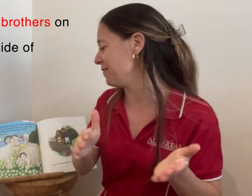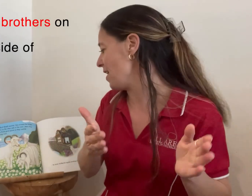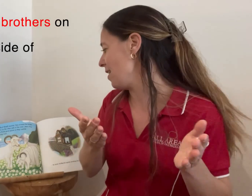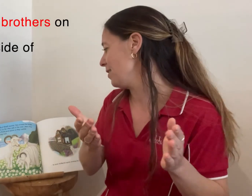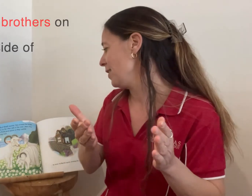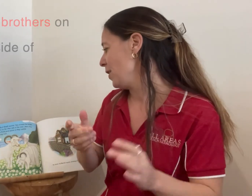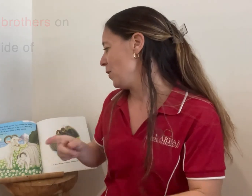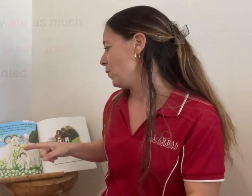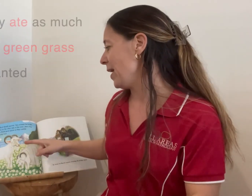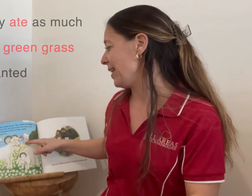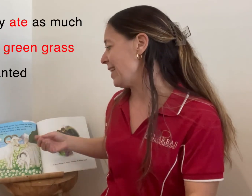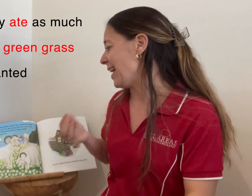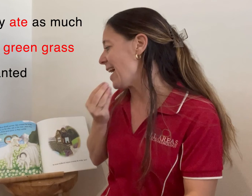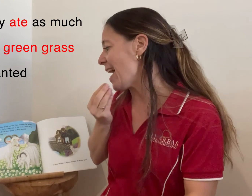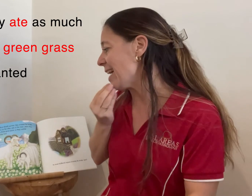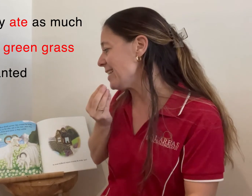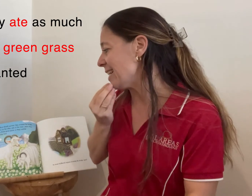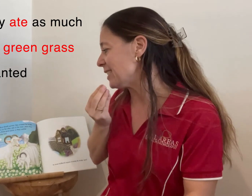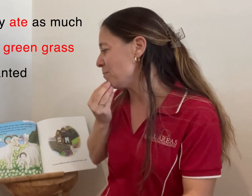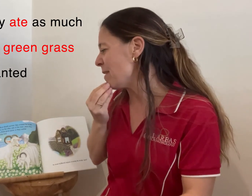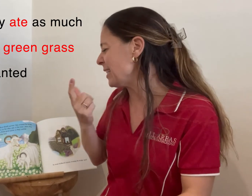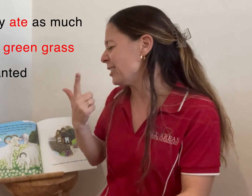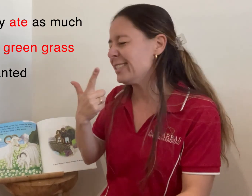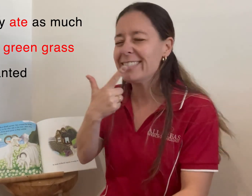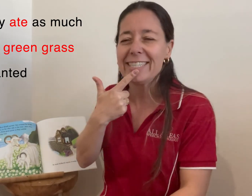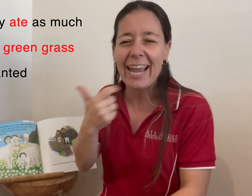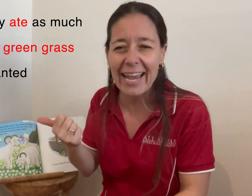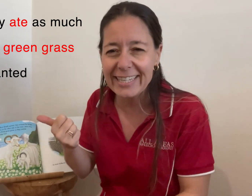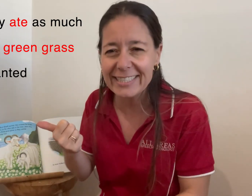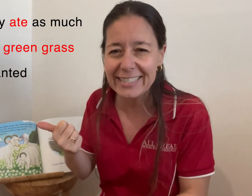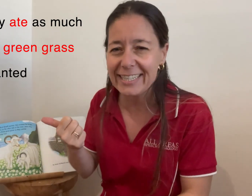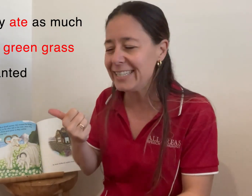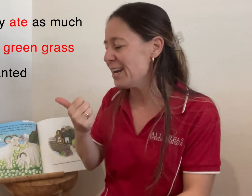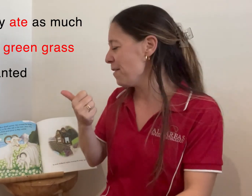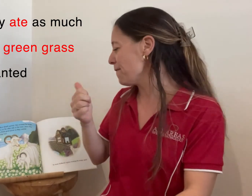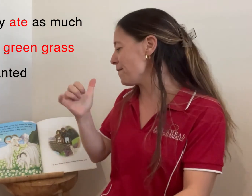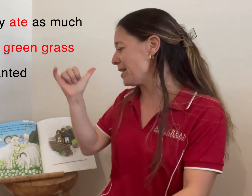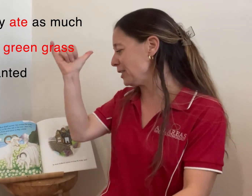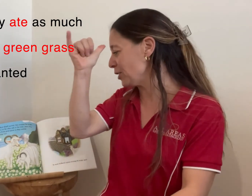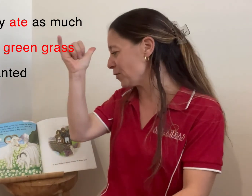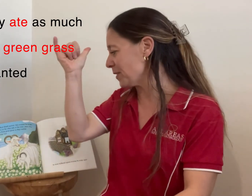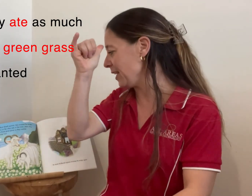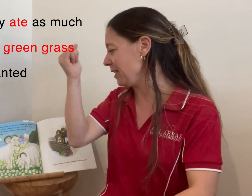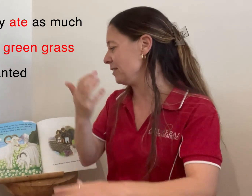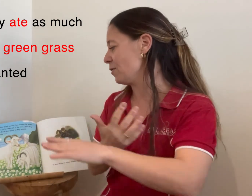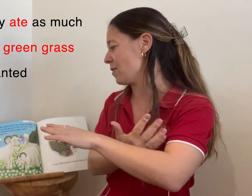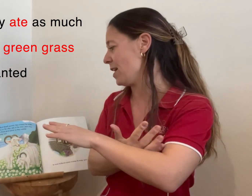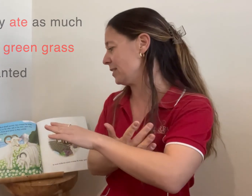river, where they ate as much tasty, fresh green grass as